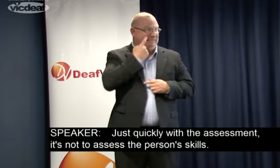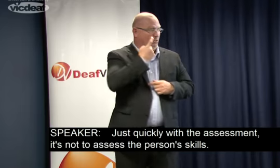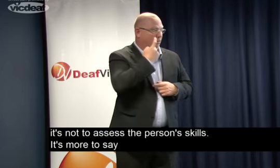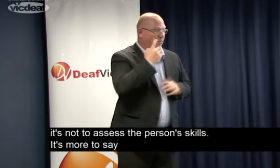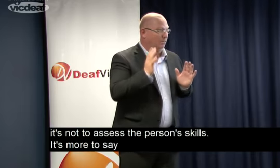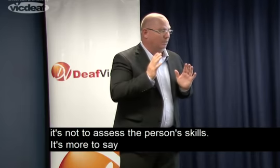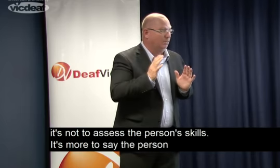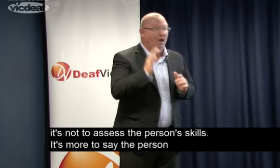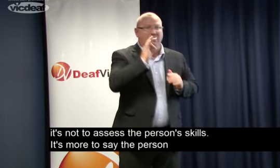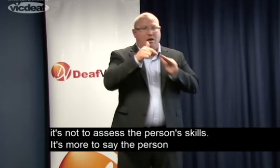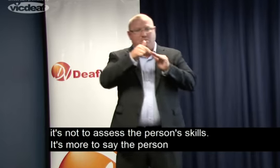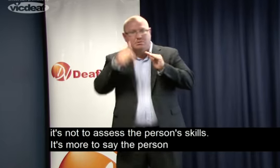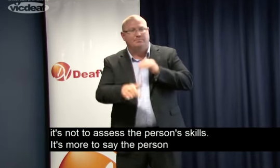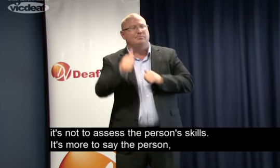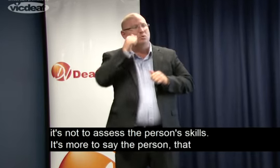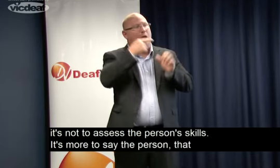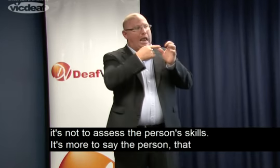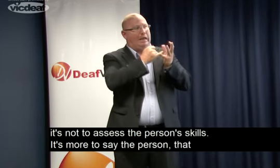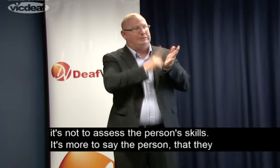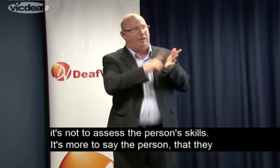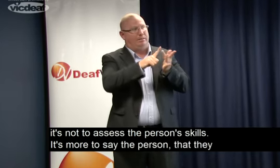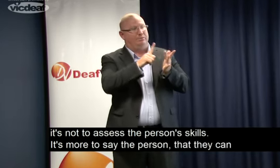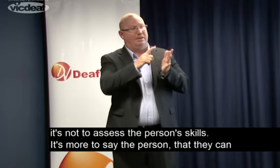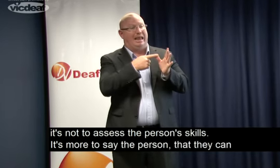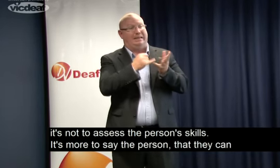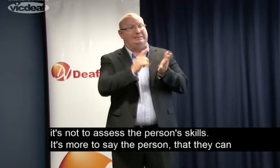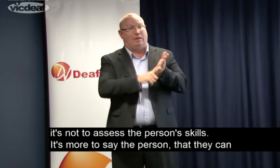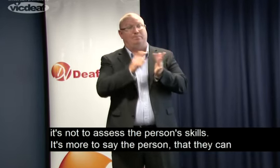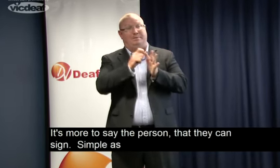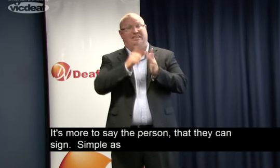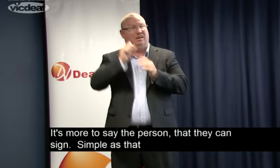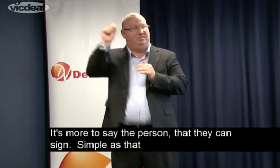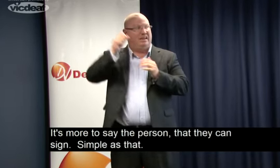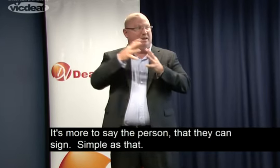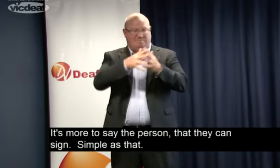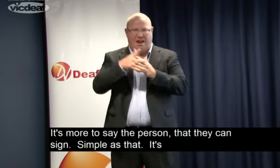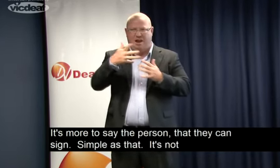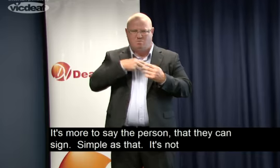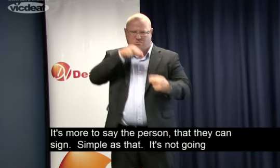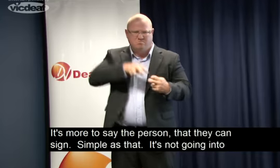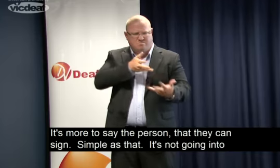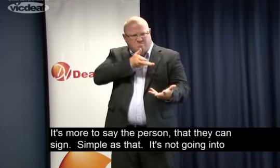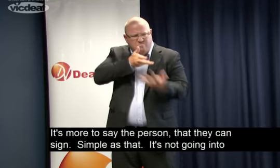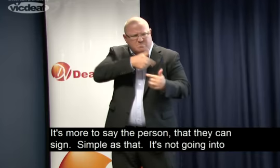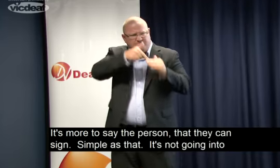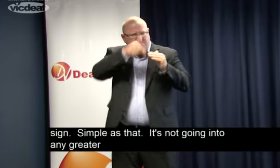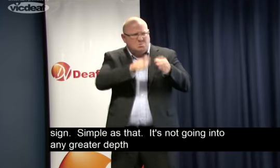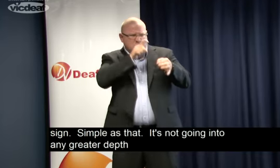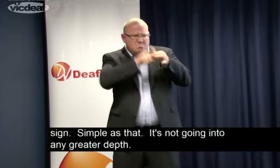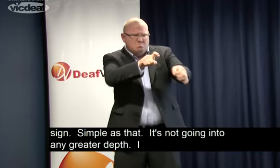sign yes or no. It's as simple as that. It's not going into any greater depth. I know with the ASL PI, as an American concept, it's quite